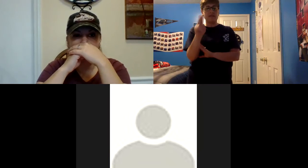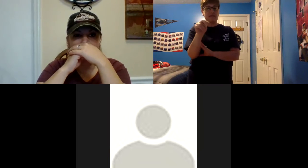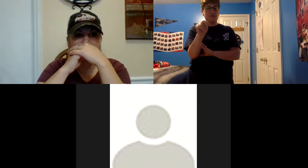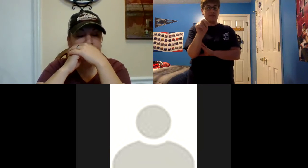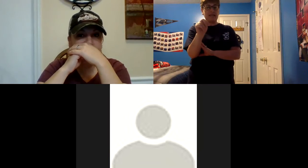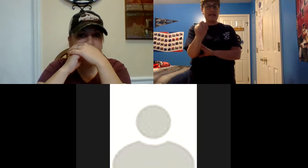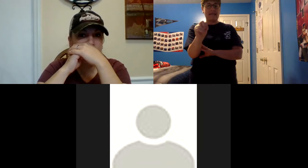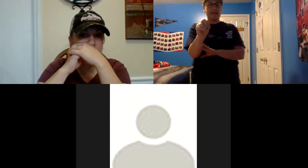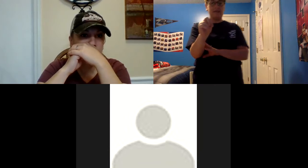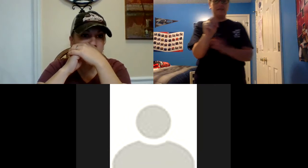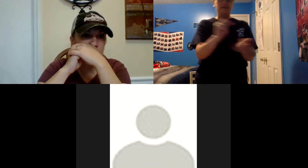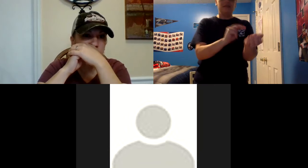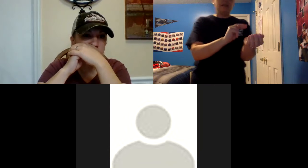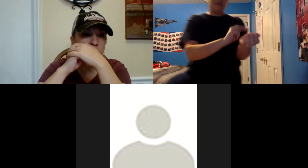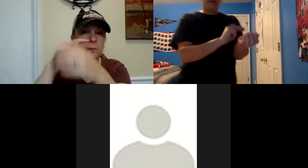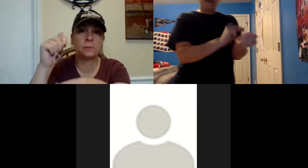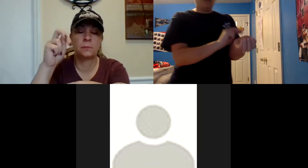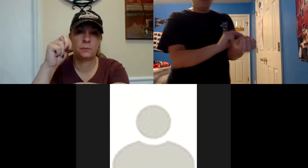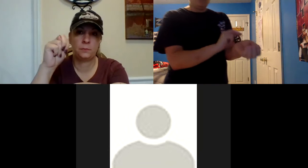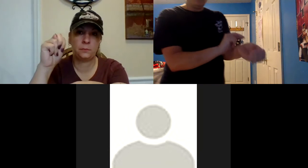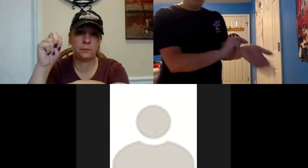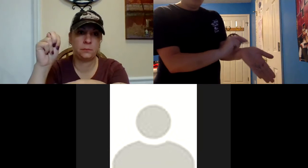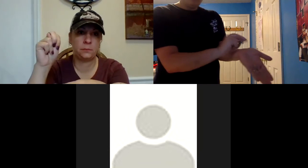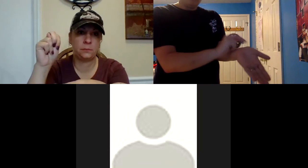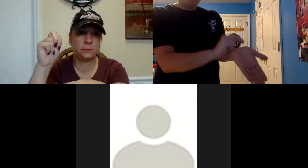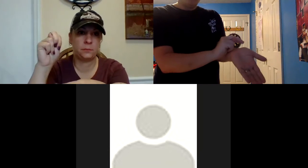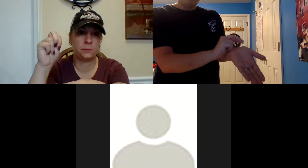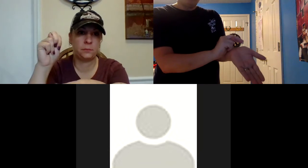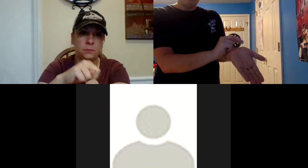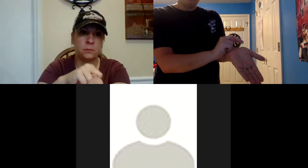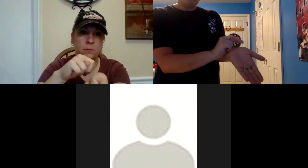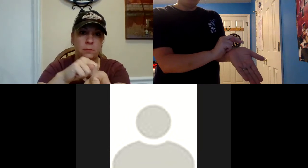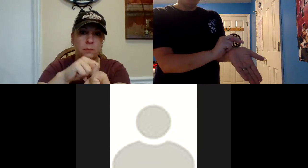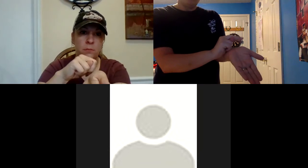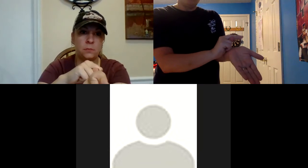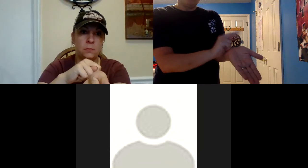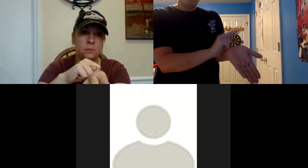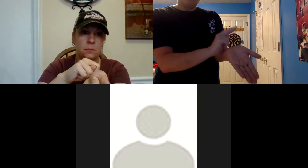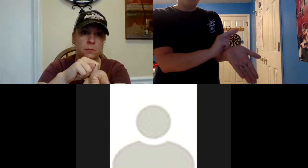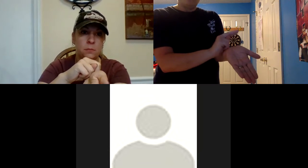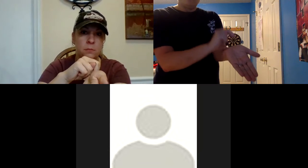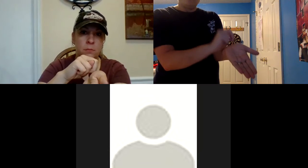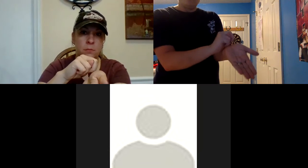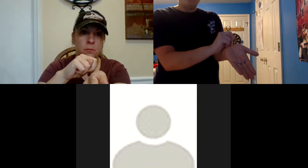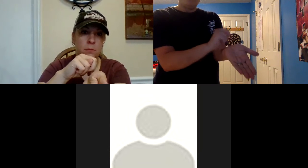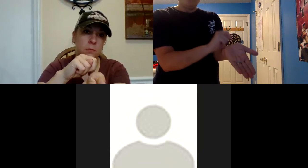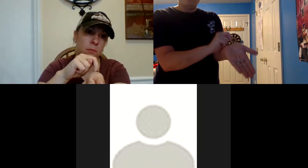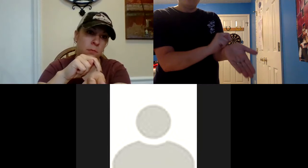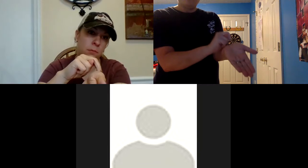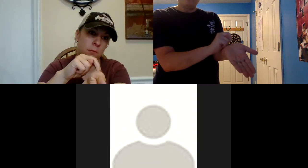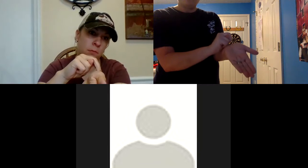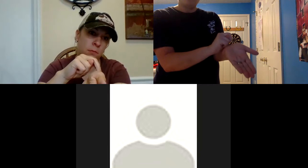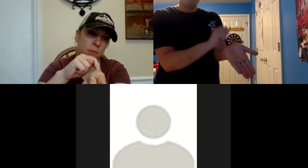thing except with an N. And you can do nurse, you know,